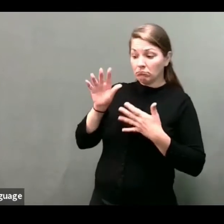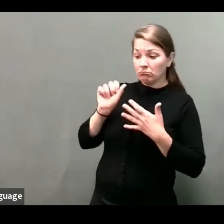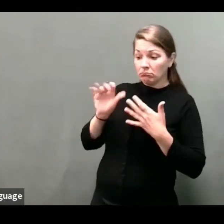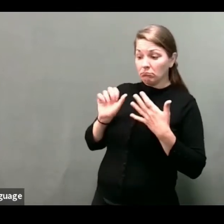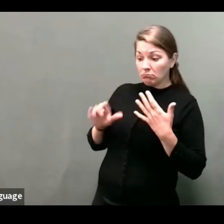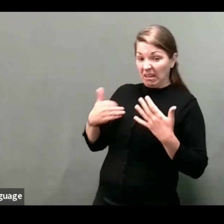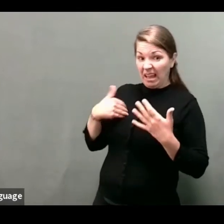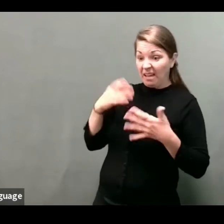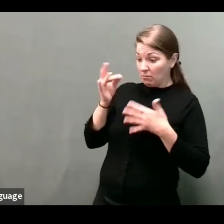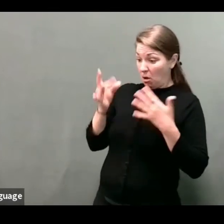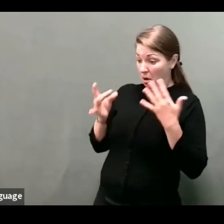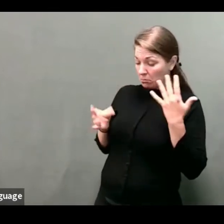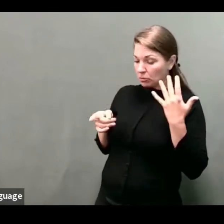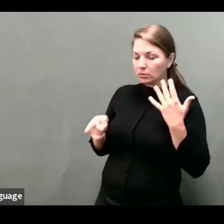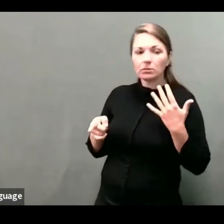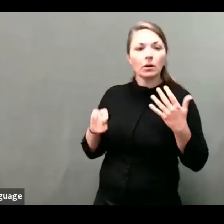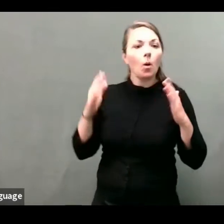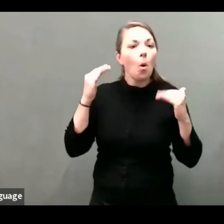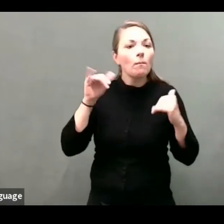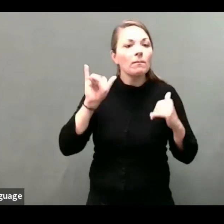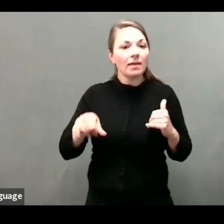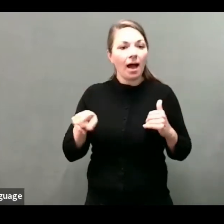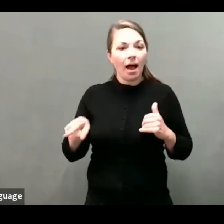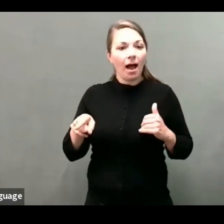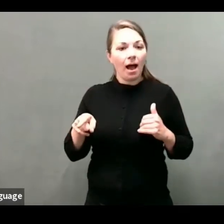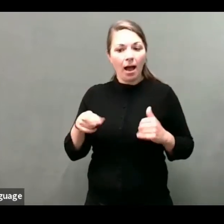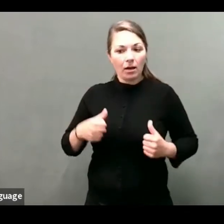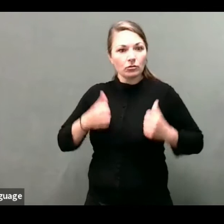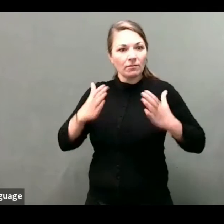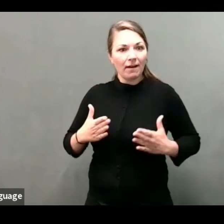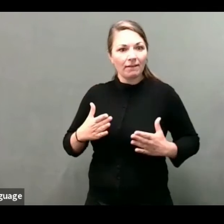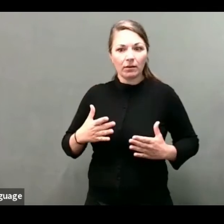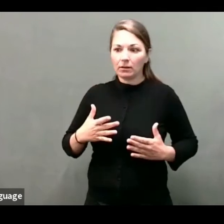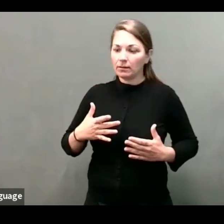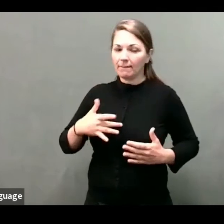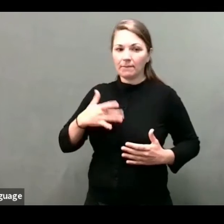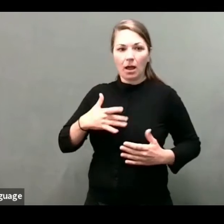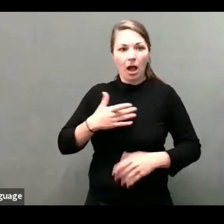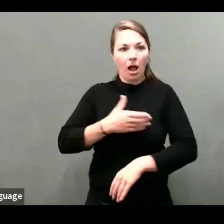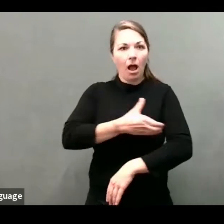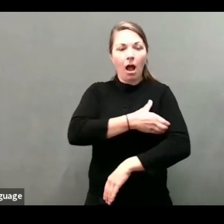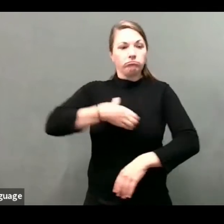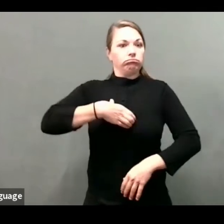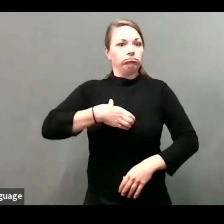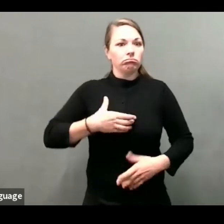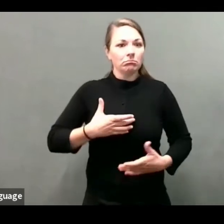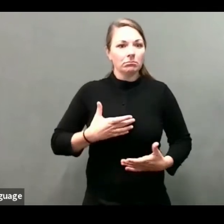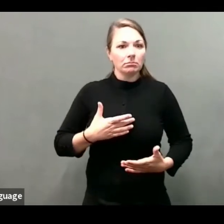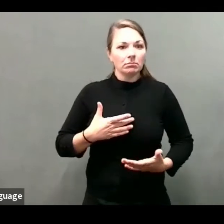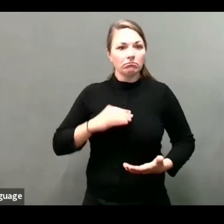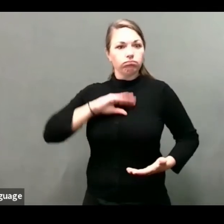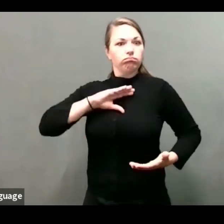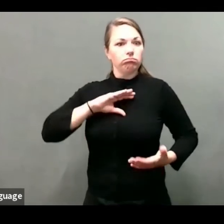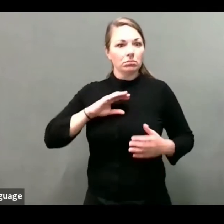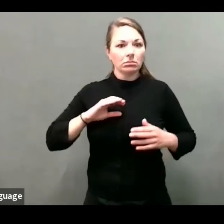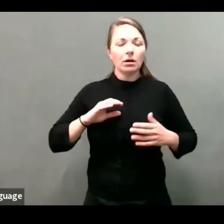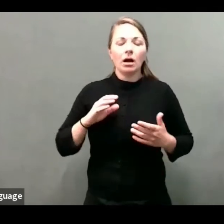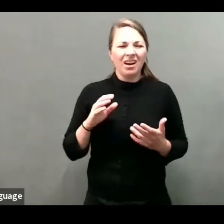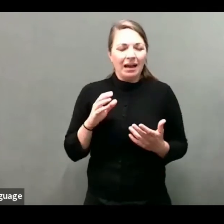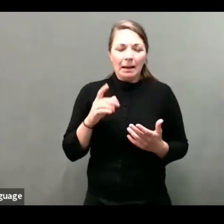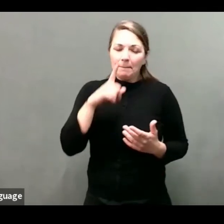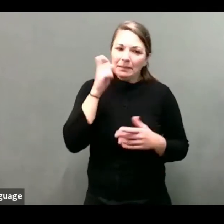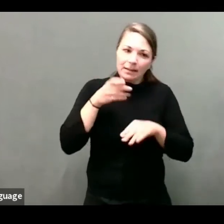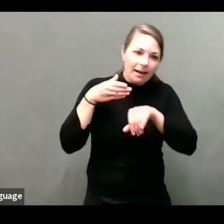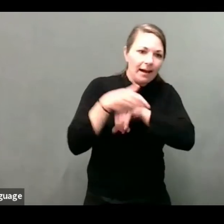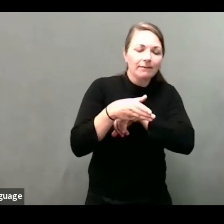survivor, then that survivor is hopefully feeling more empowered. Obviously, after a sexual assault, there's such a lack of, there's such a piece